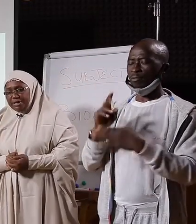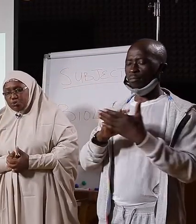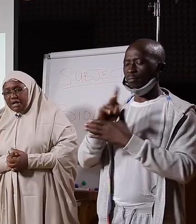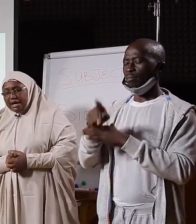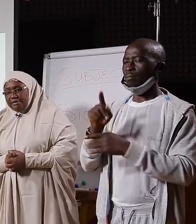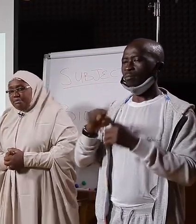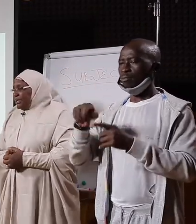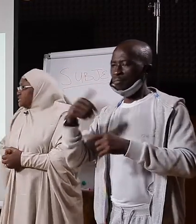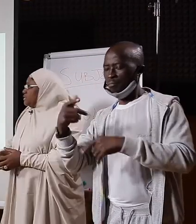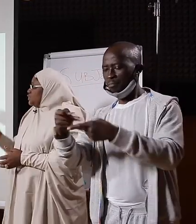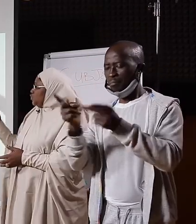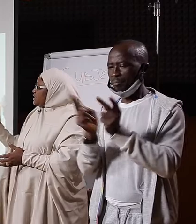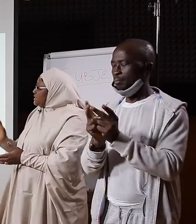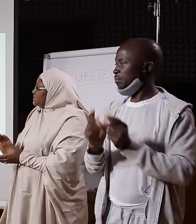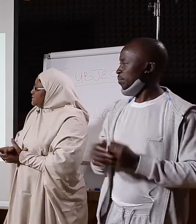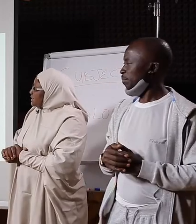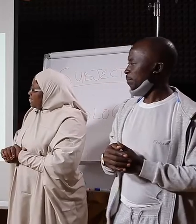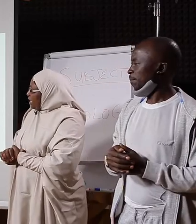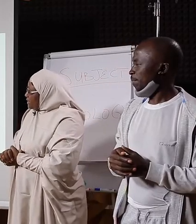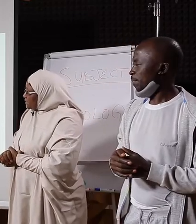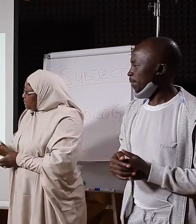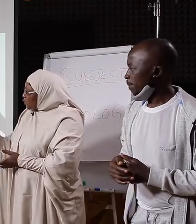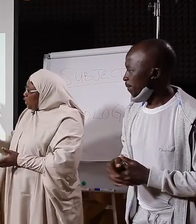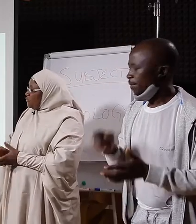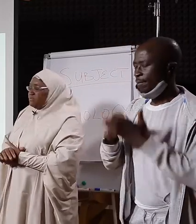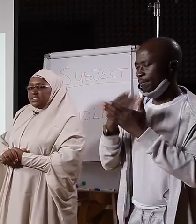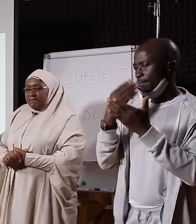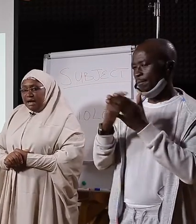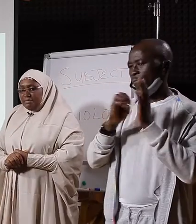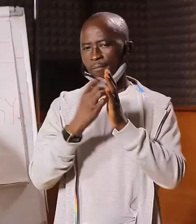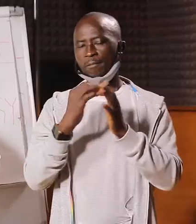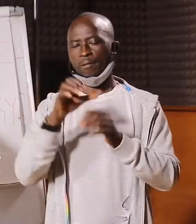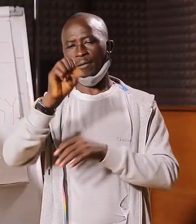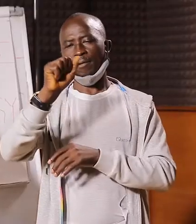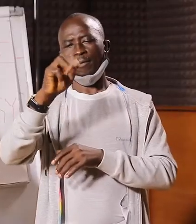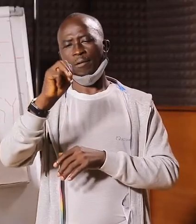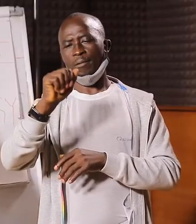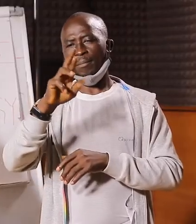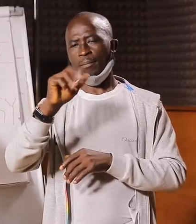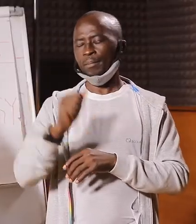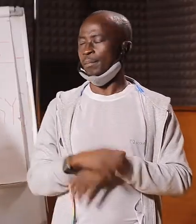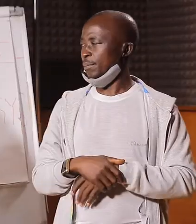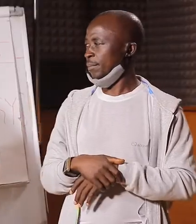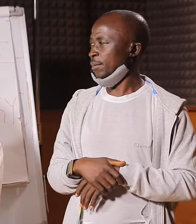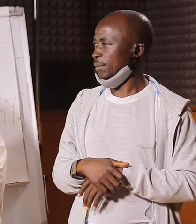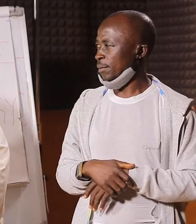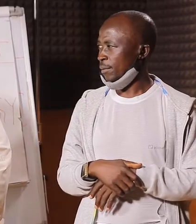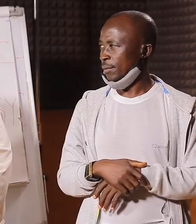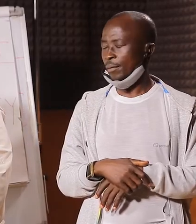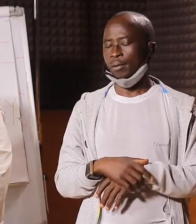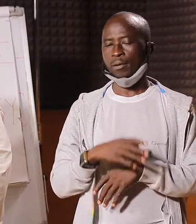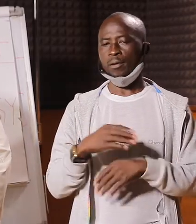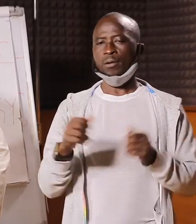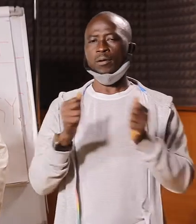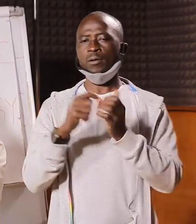to a particular place. So this is an example of samara. So with this, I think we